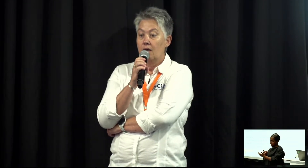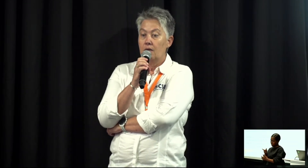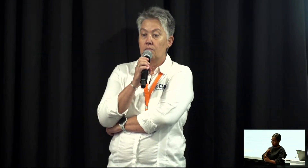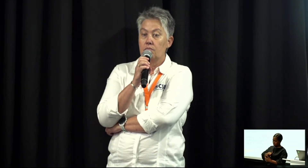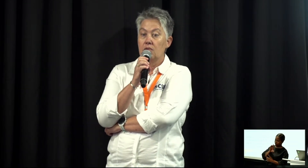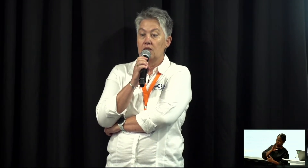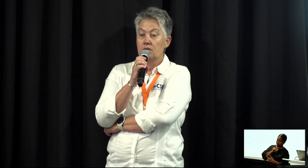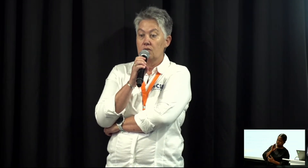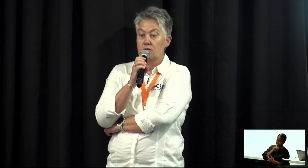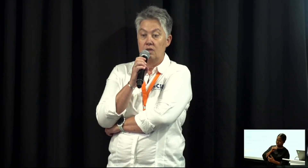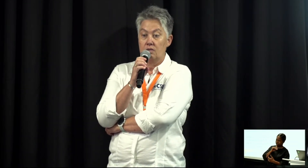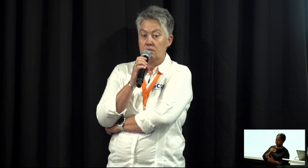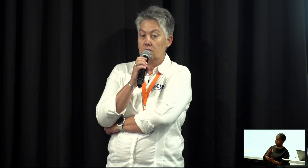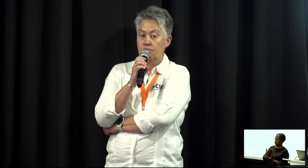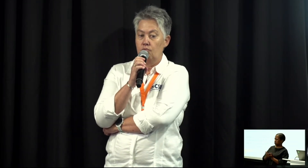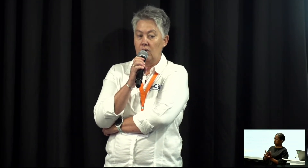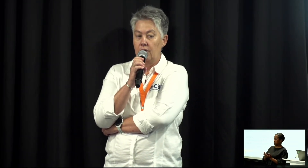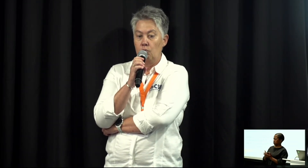publicly. One